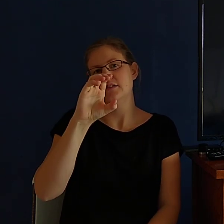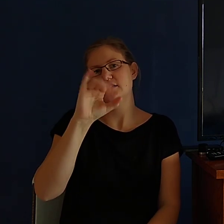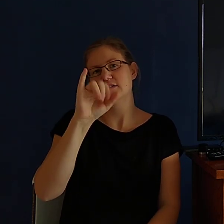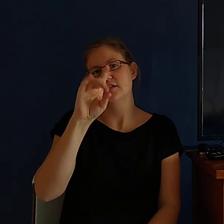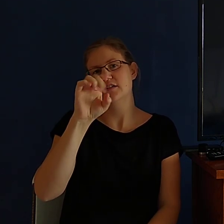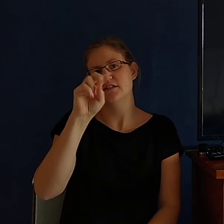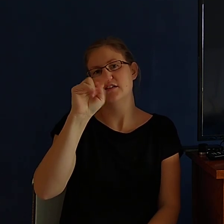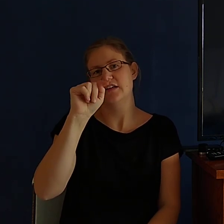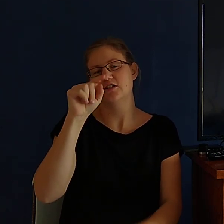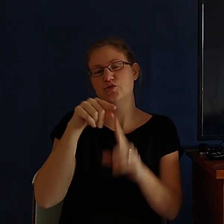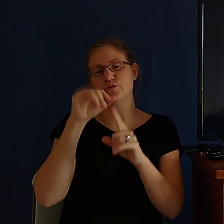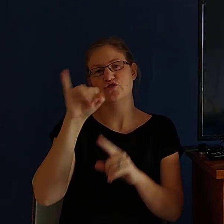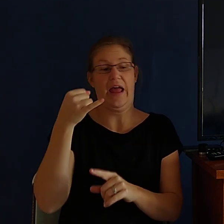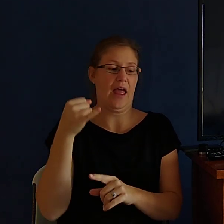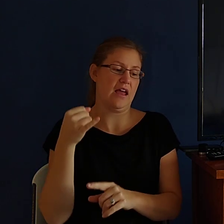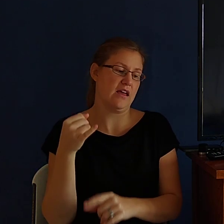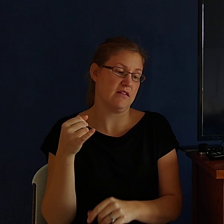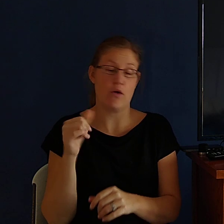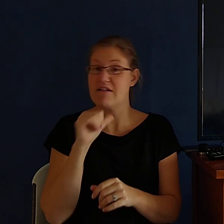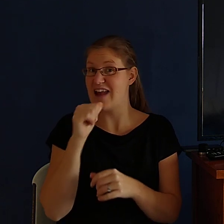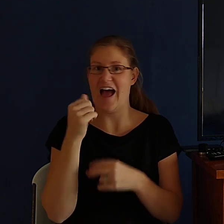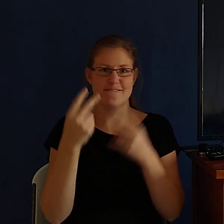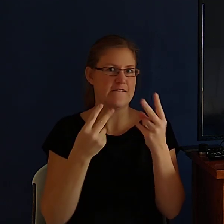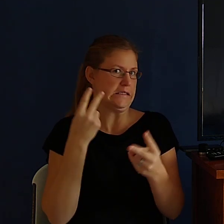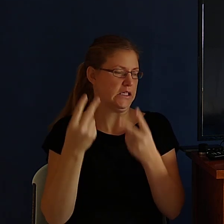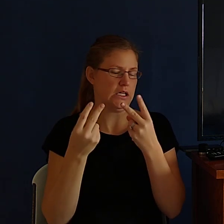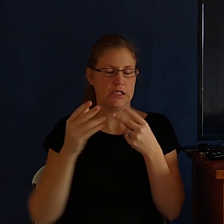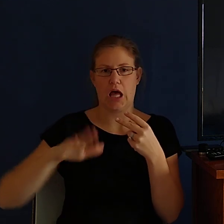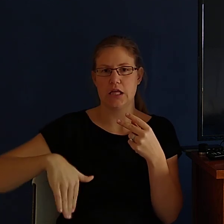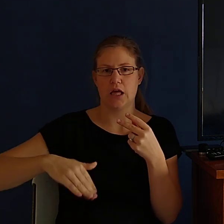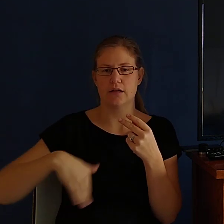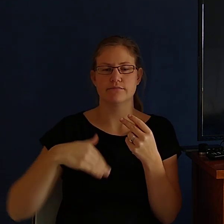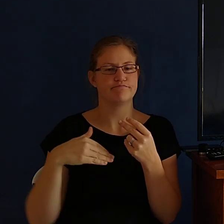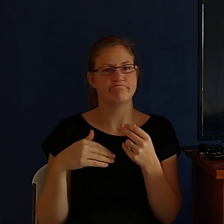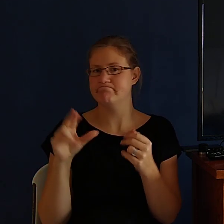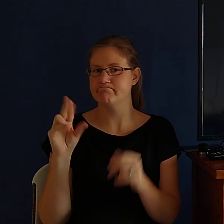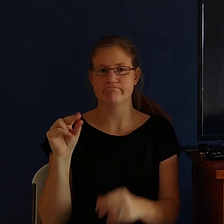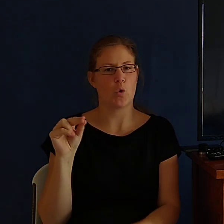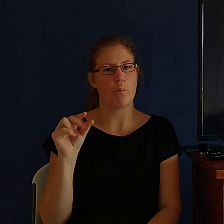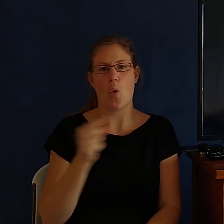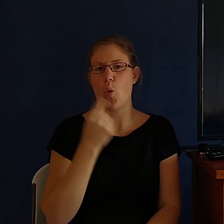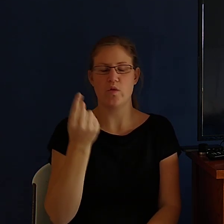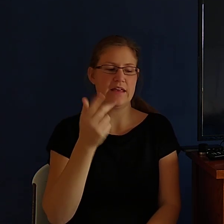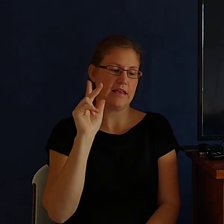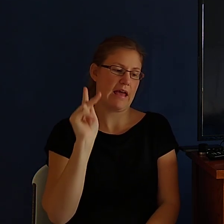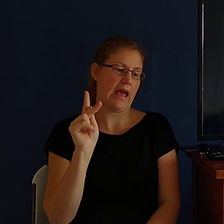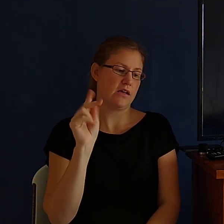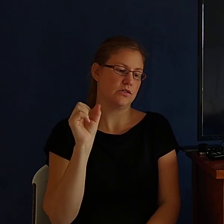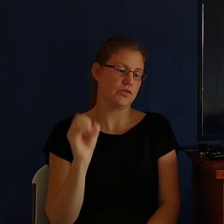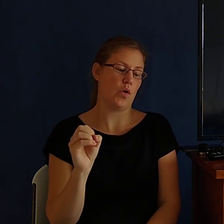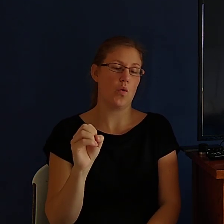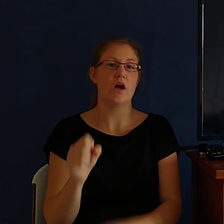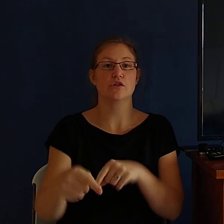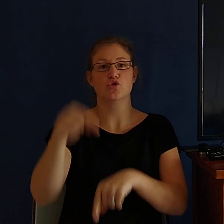that are or that we have not visited yet? No, it's only K. So let's go back.